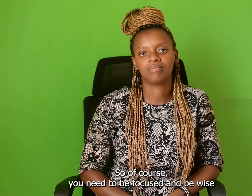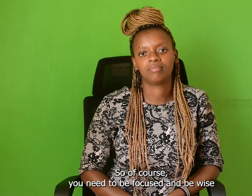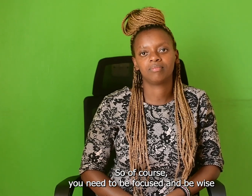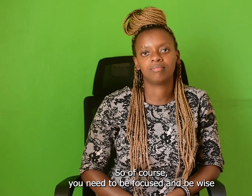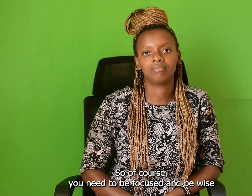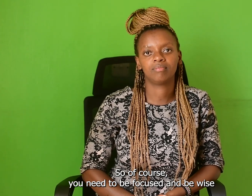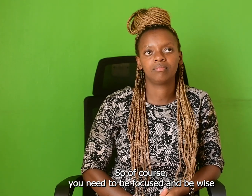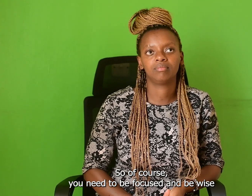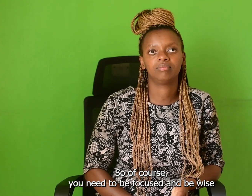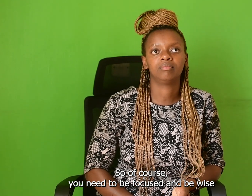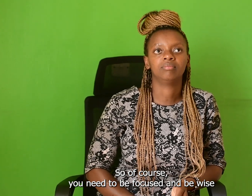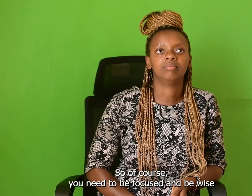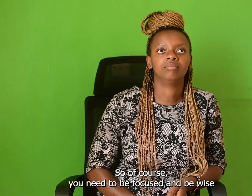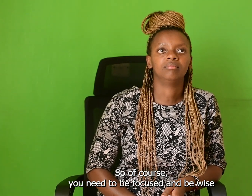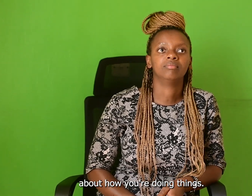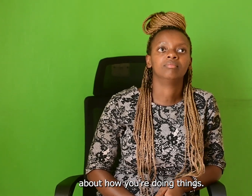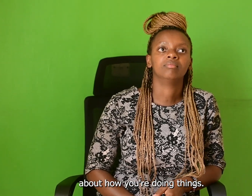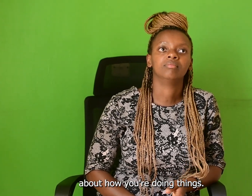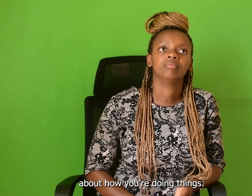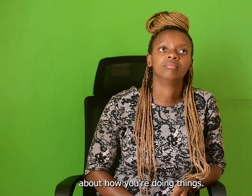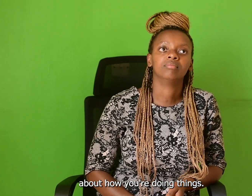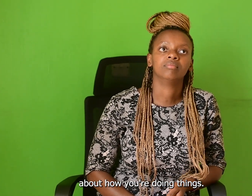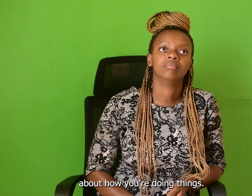focused and be wise about how you're doing things.